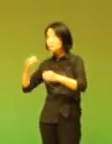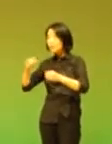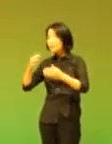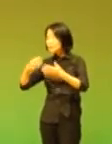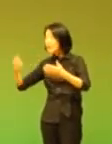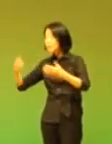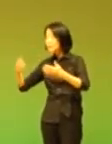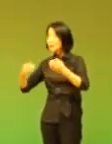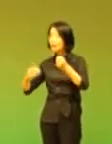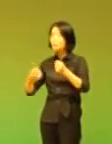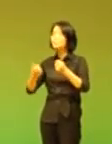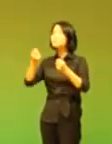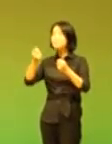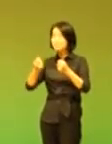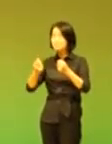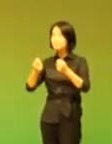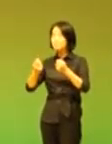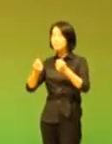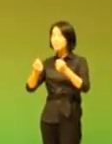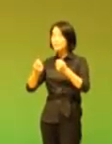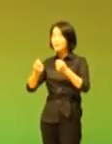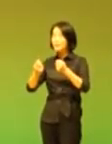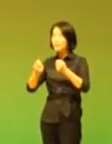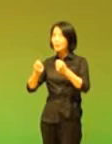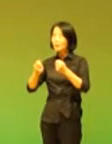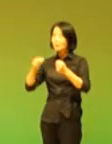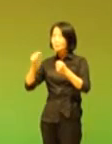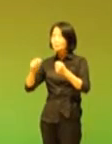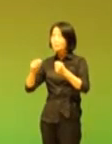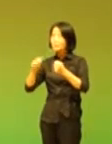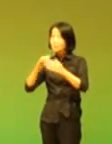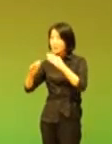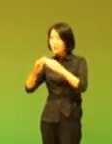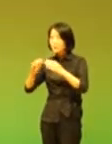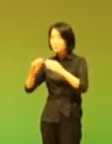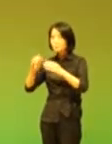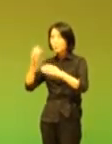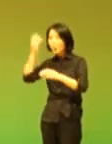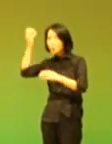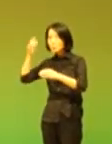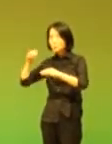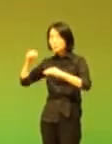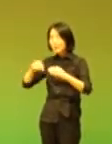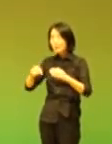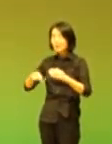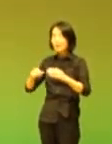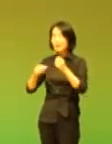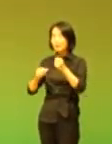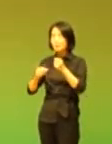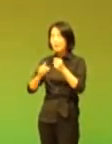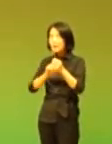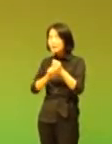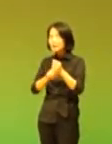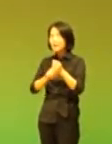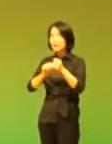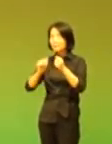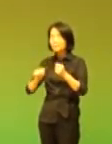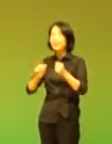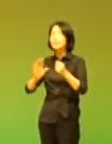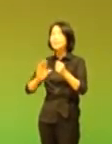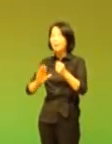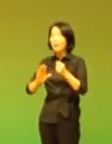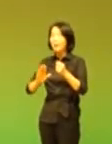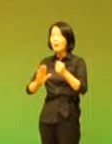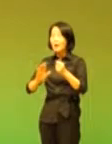weapons. And they agreed in their last strategic concept that NATO would remain a nuclear